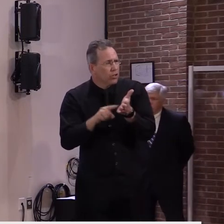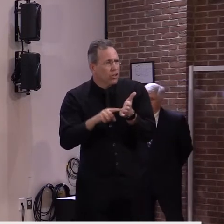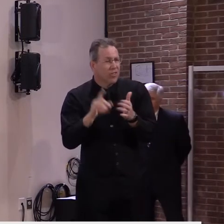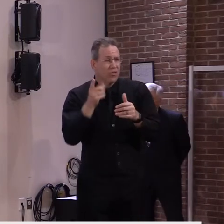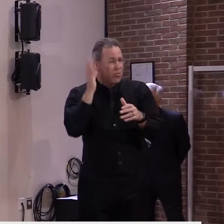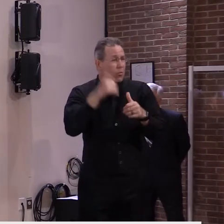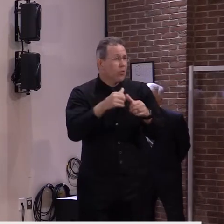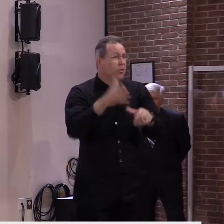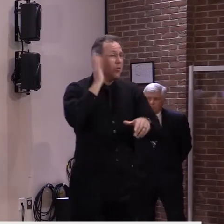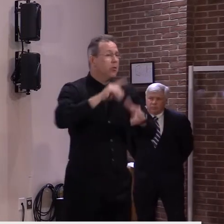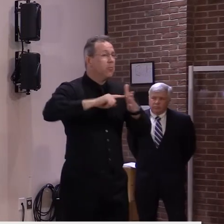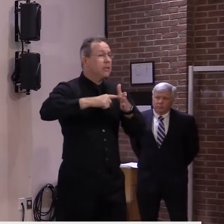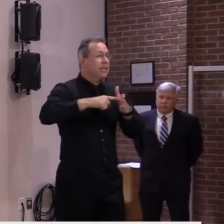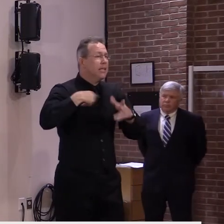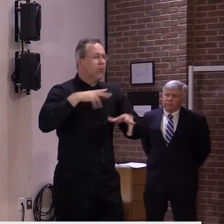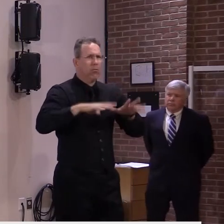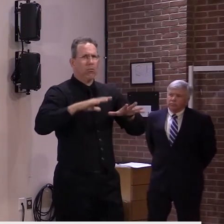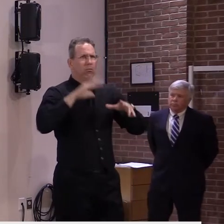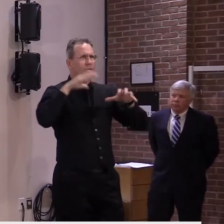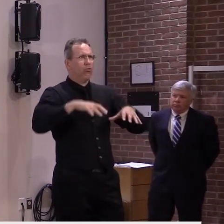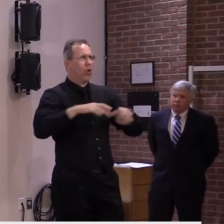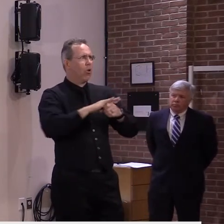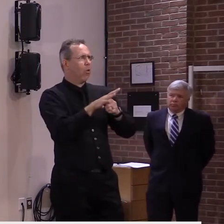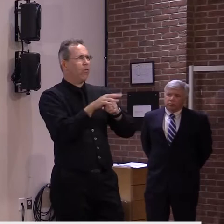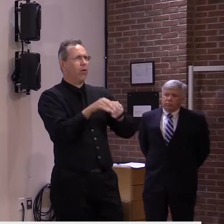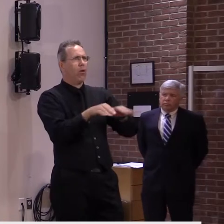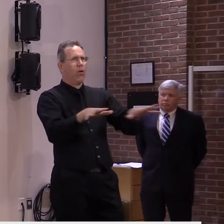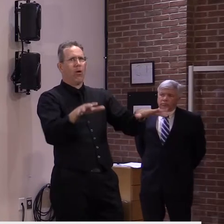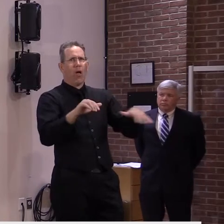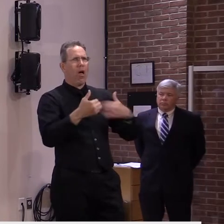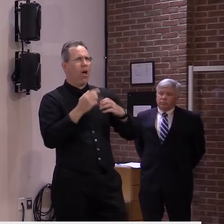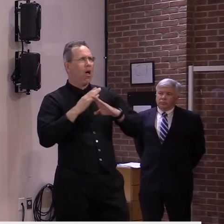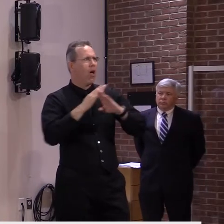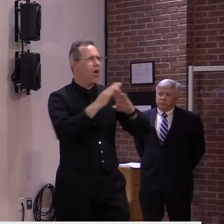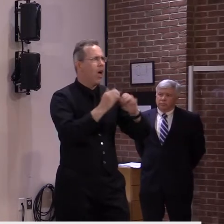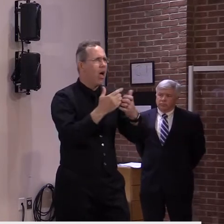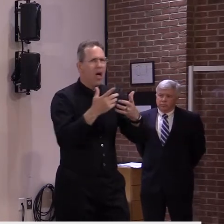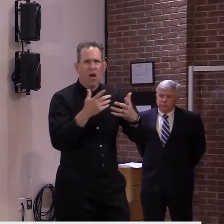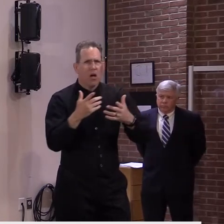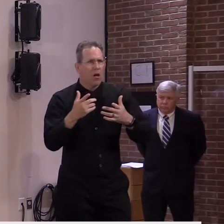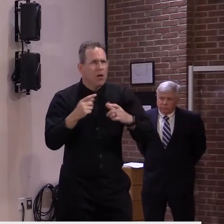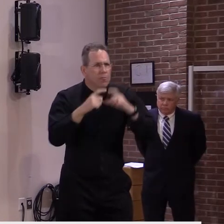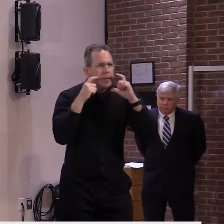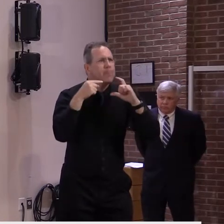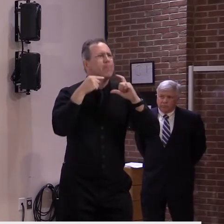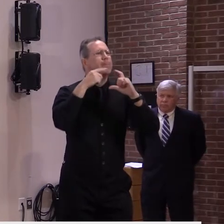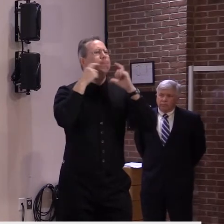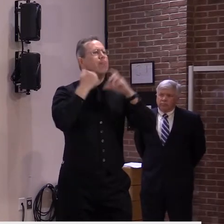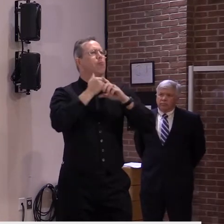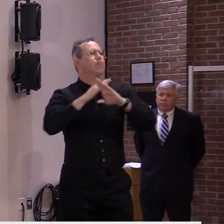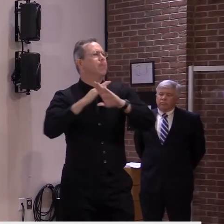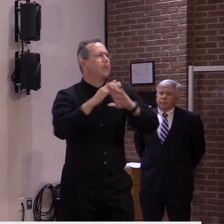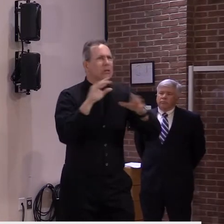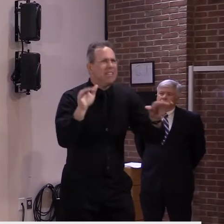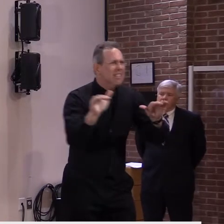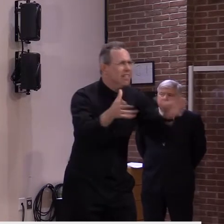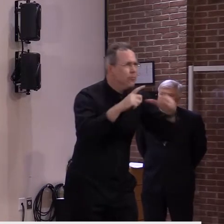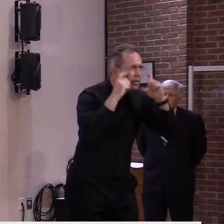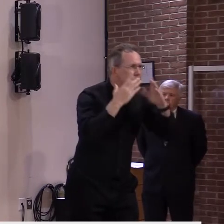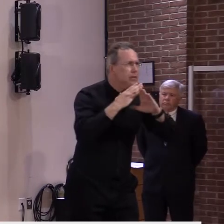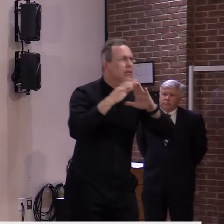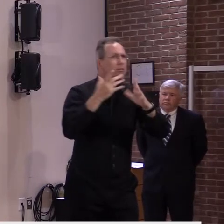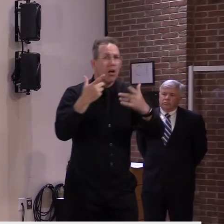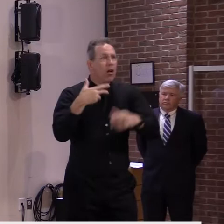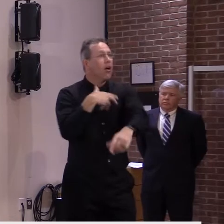on Friday. But this is what they determined was the best approach from the CDC.